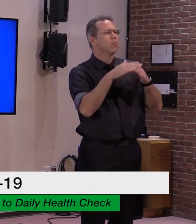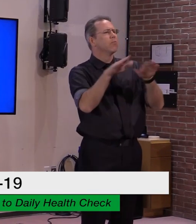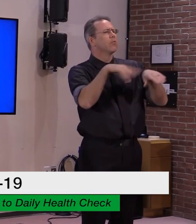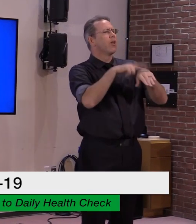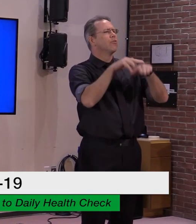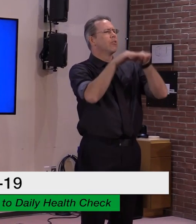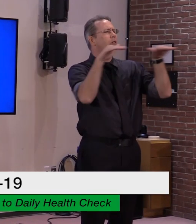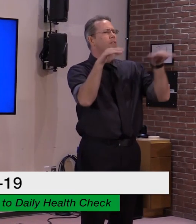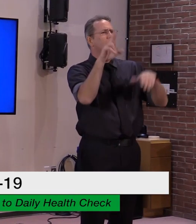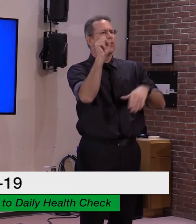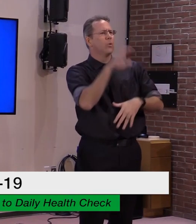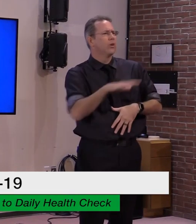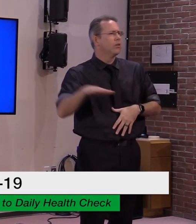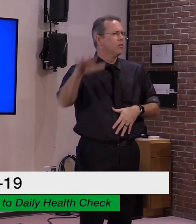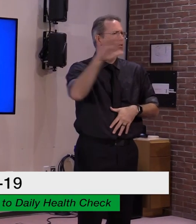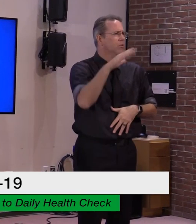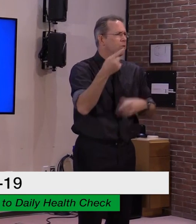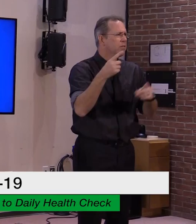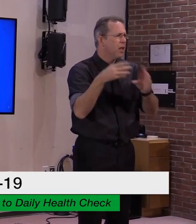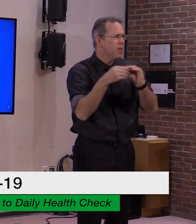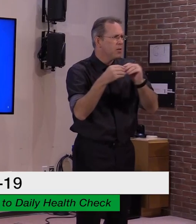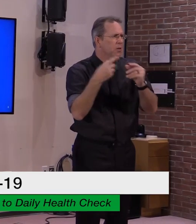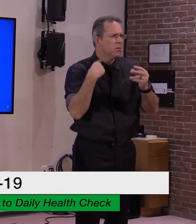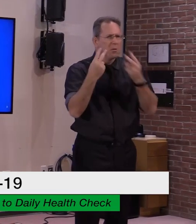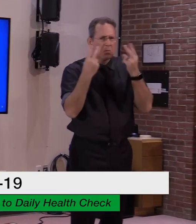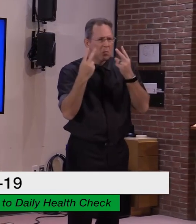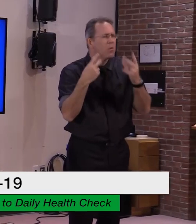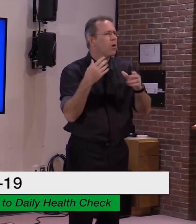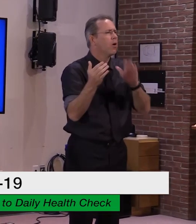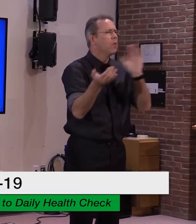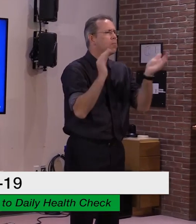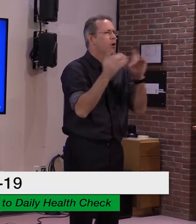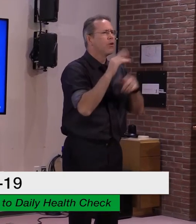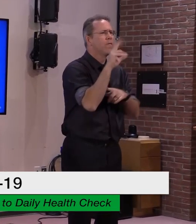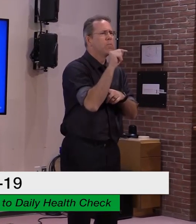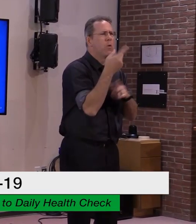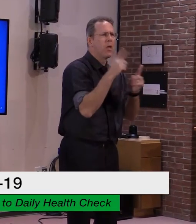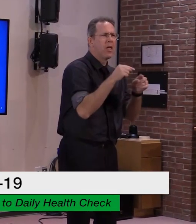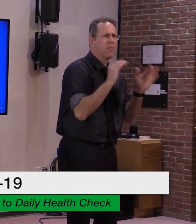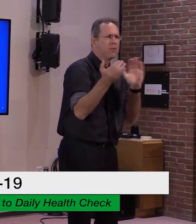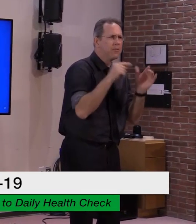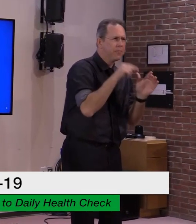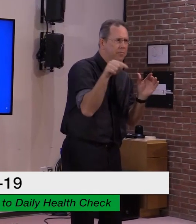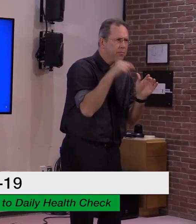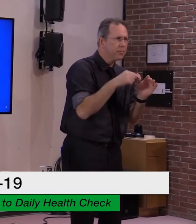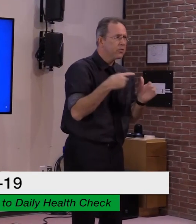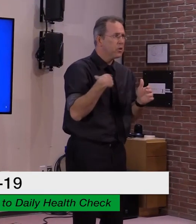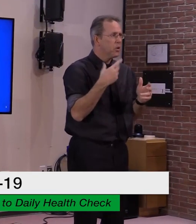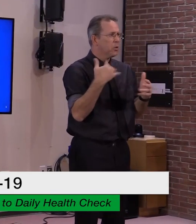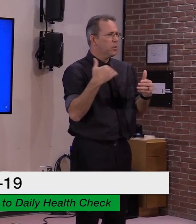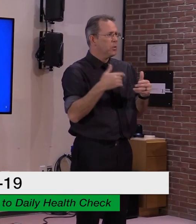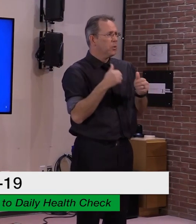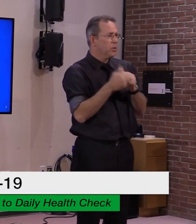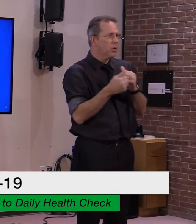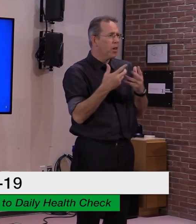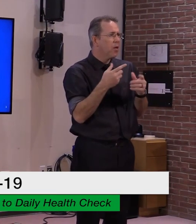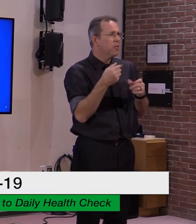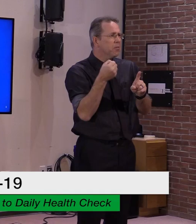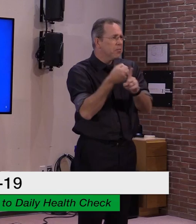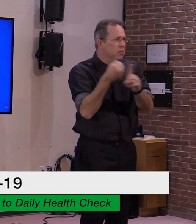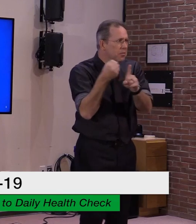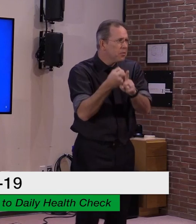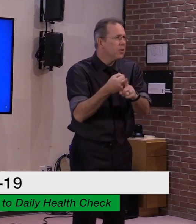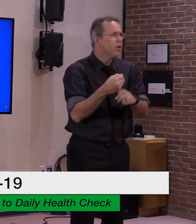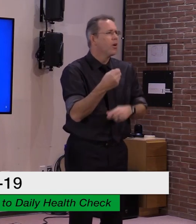vermont this week the country has passed another grim milestone since our last presentation uh passing the 12 million